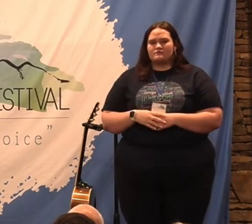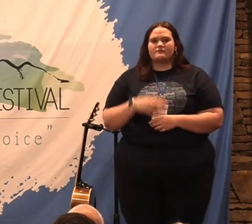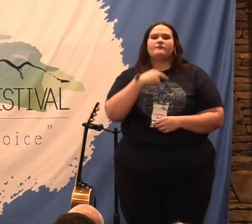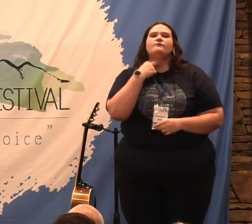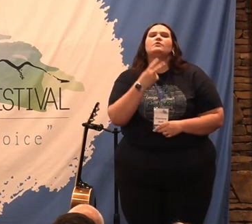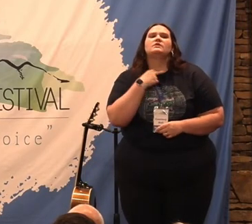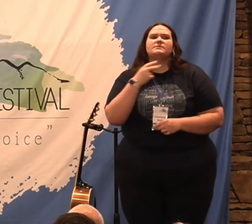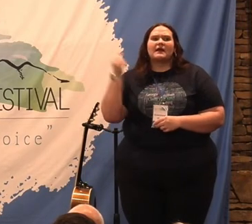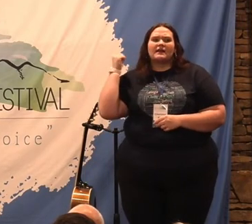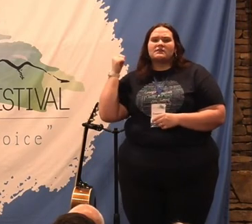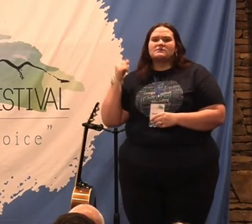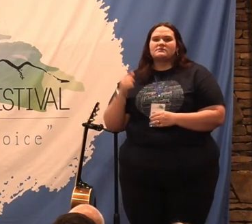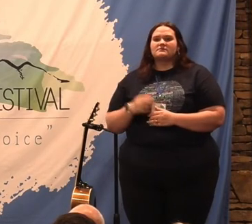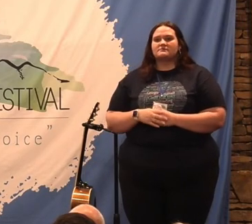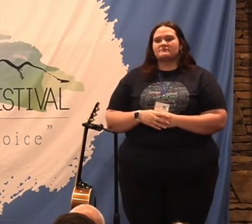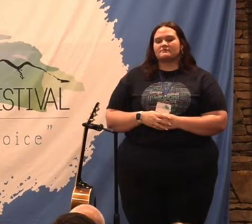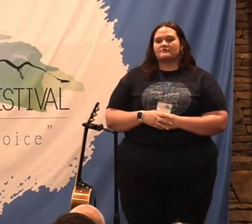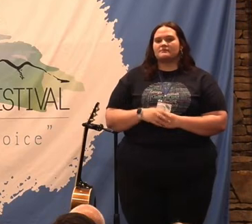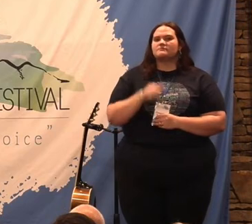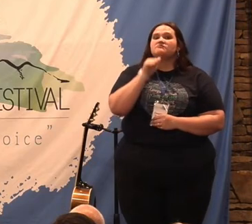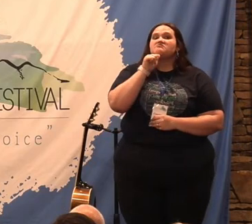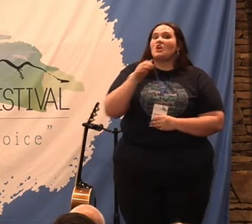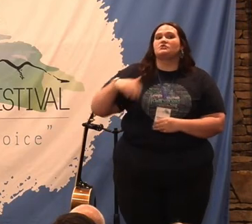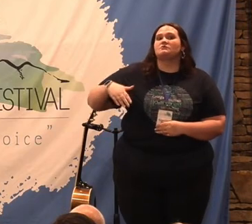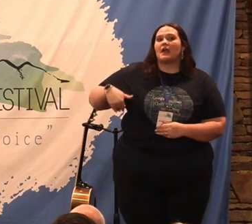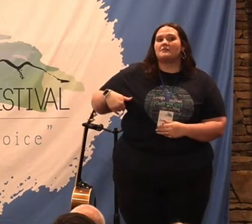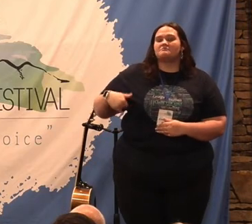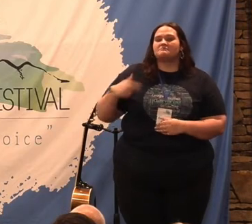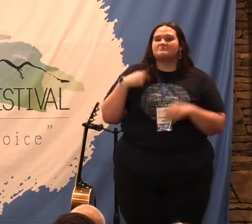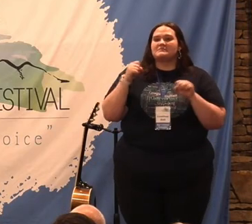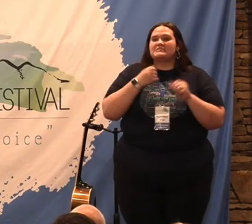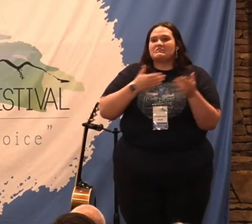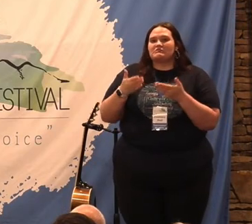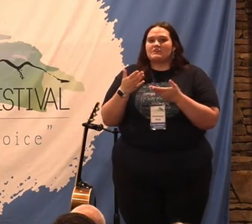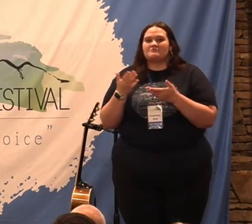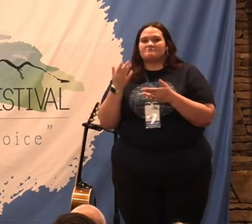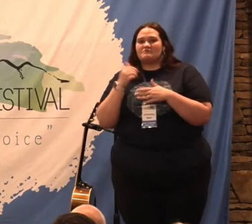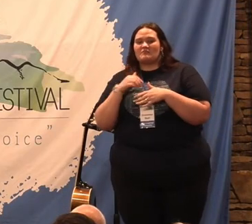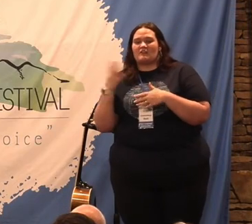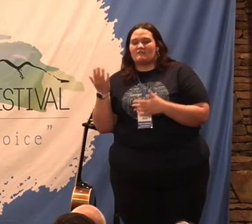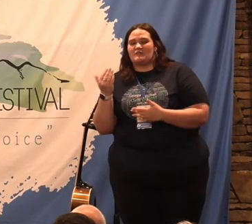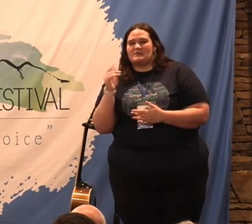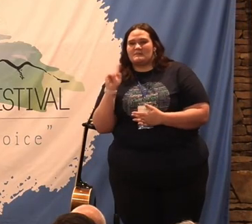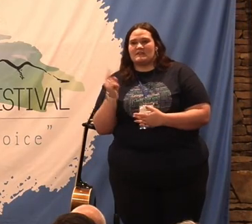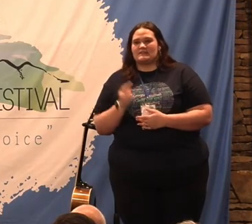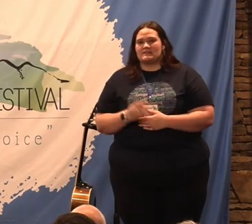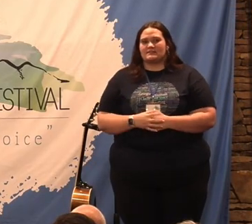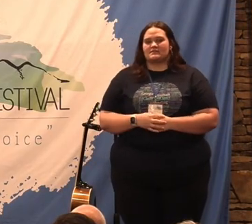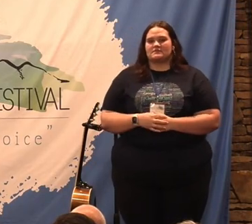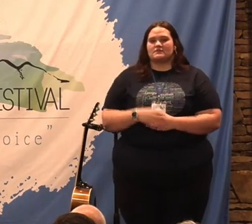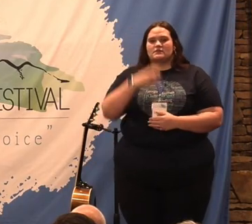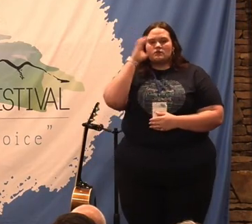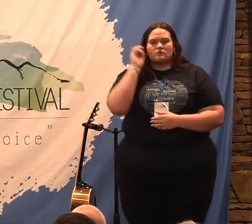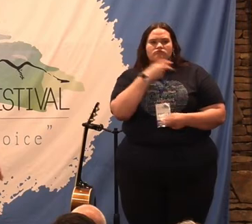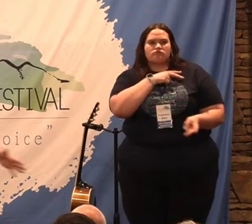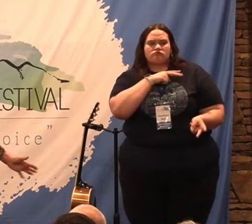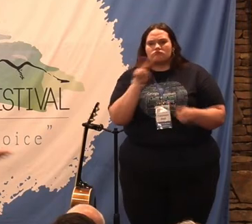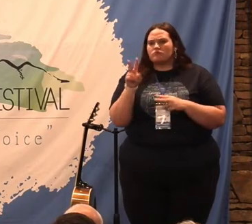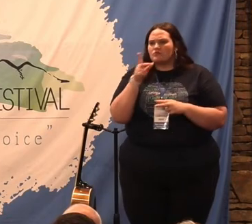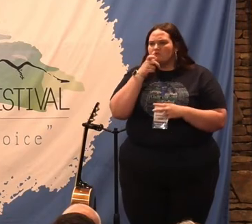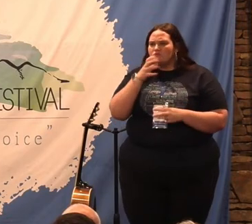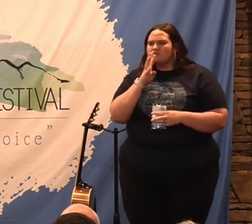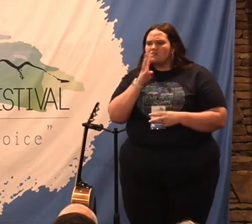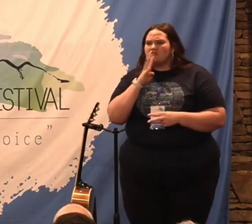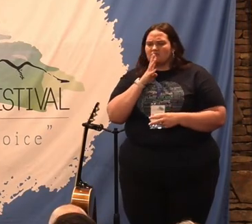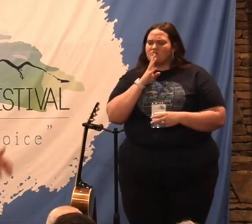behind her. It's not too late. I can get you there in under 15 minutes. Cinderella turned around to see who was talking. There